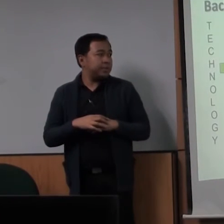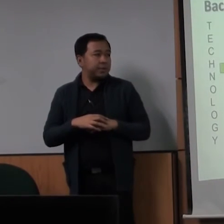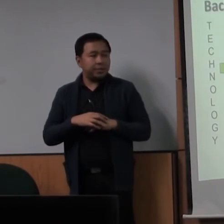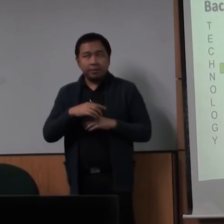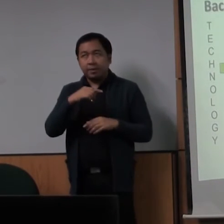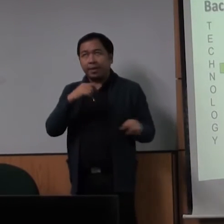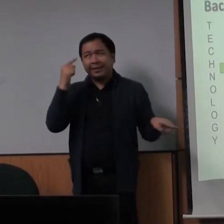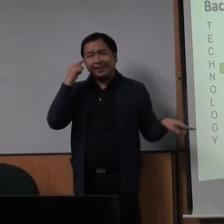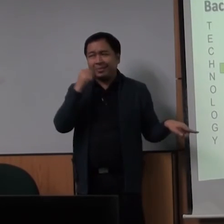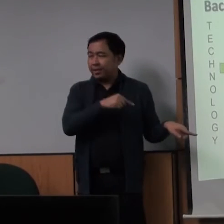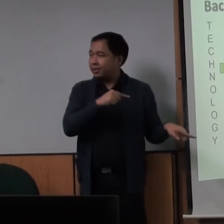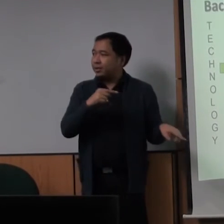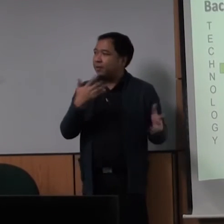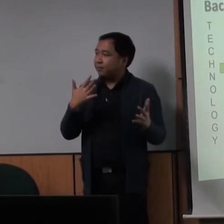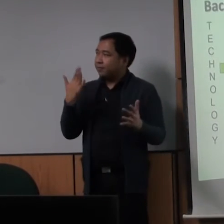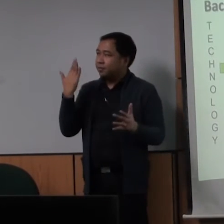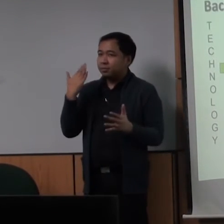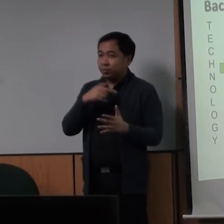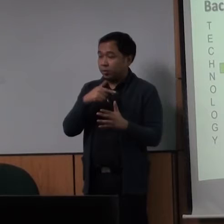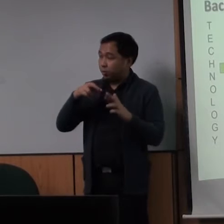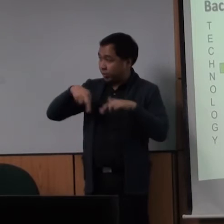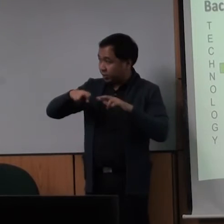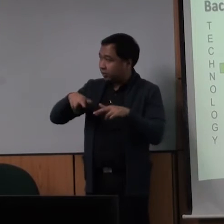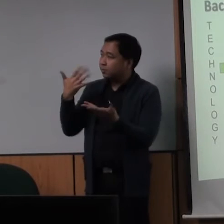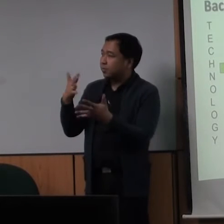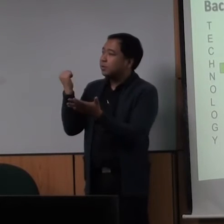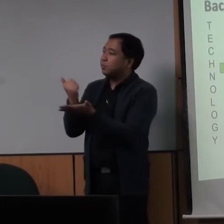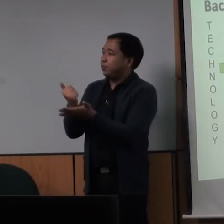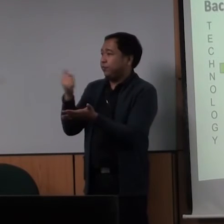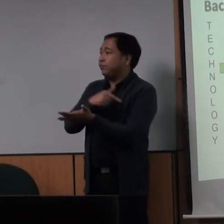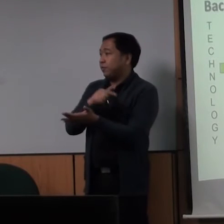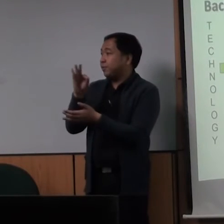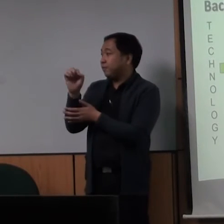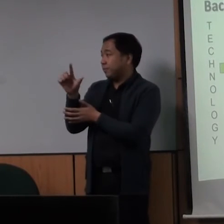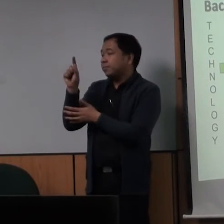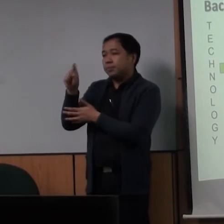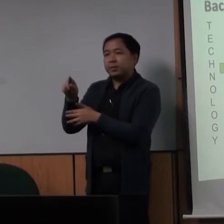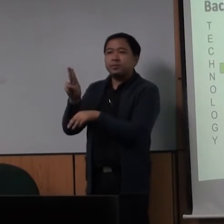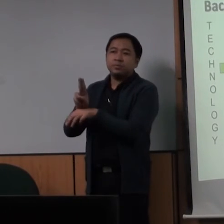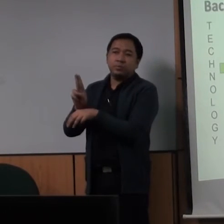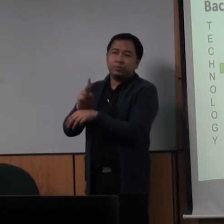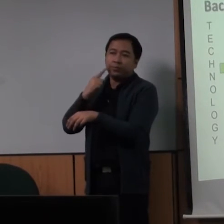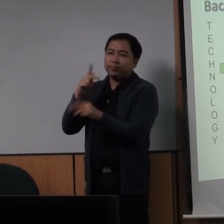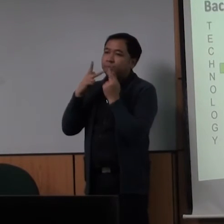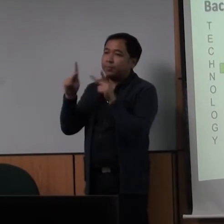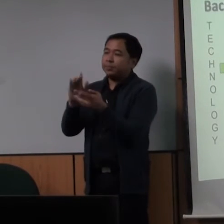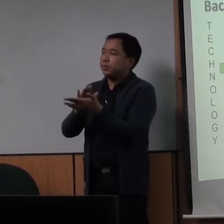na approve yung FSL should be used in public school.